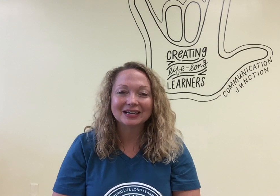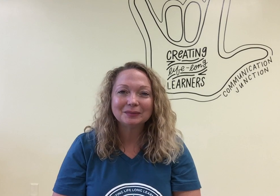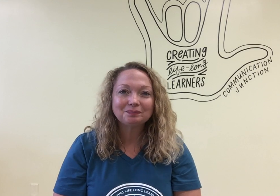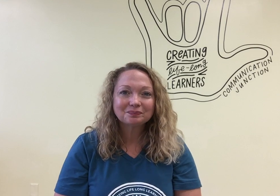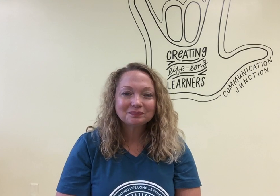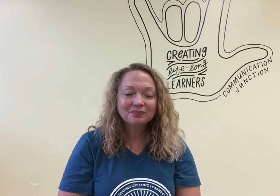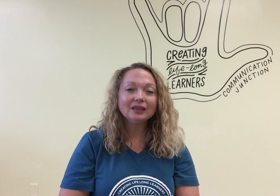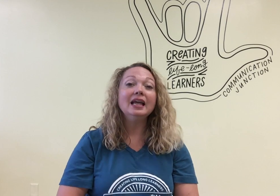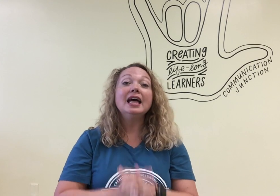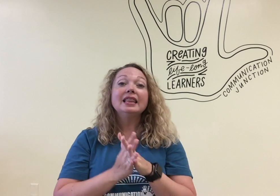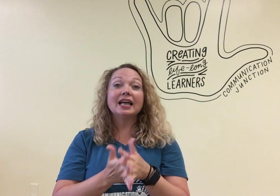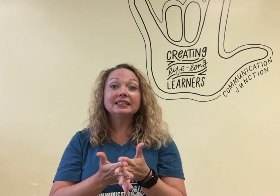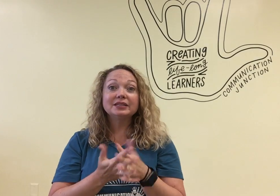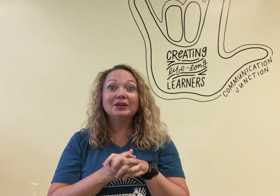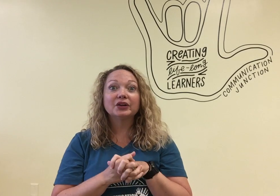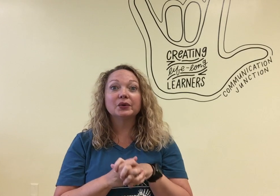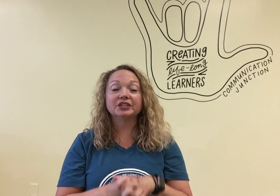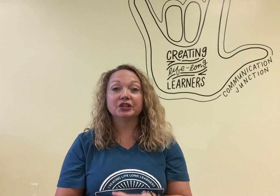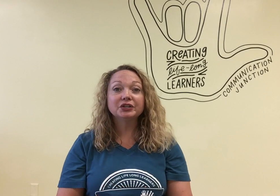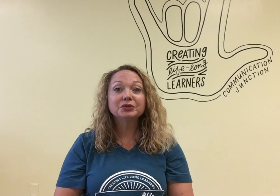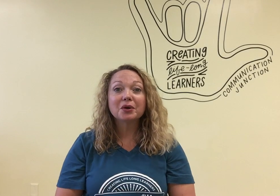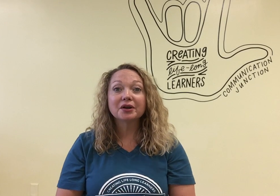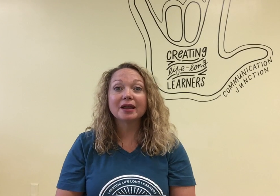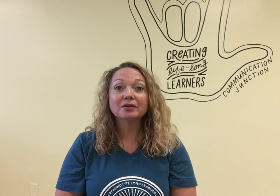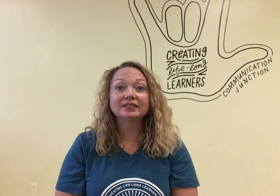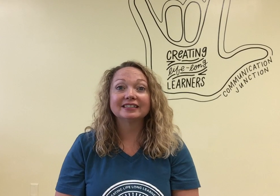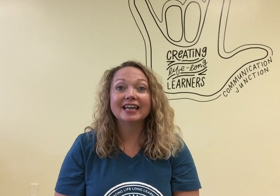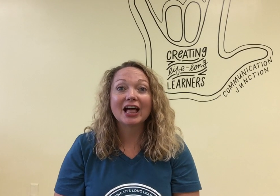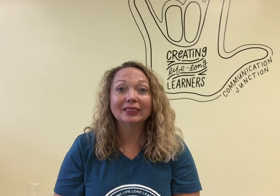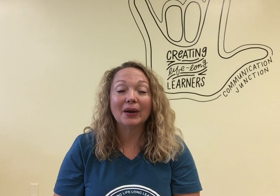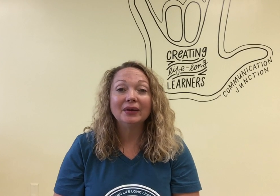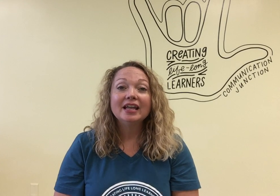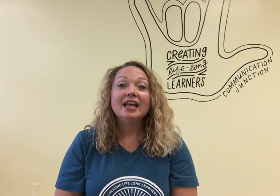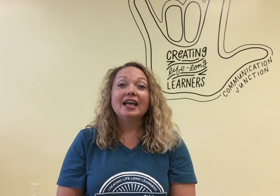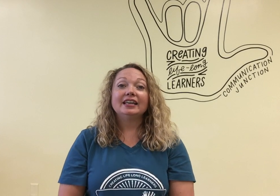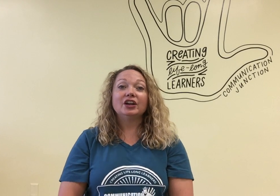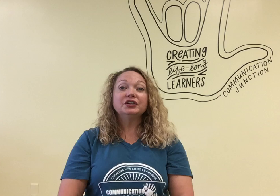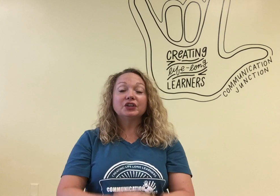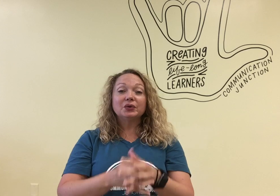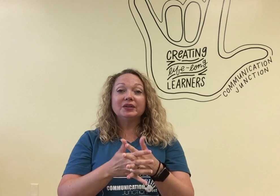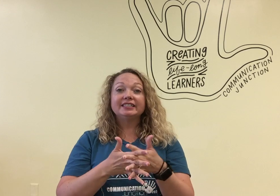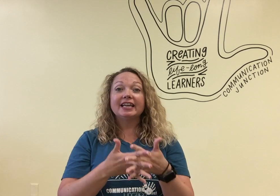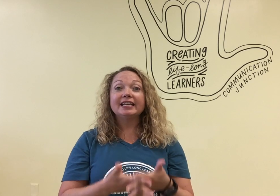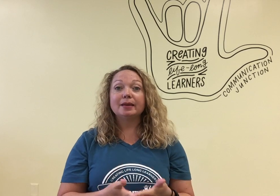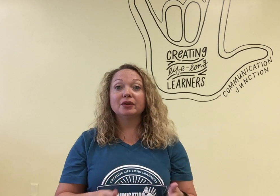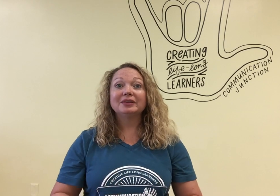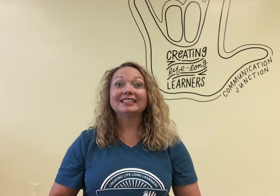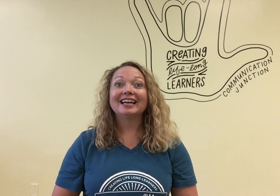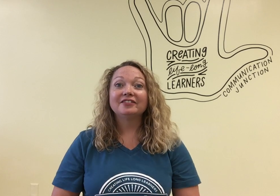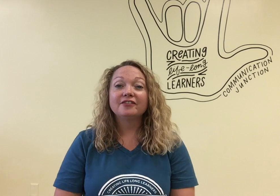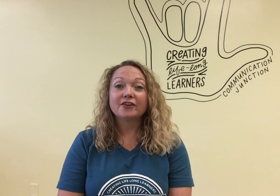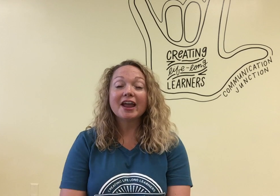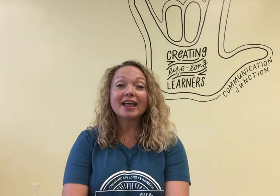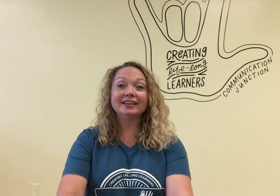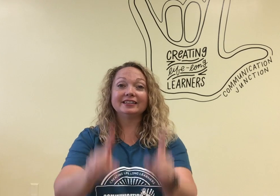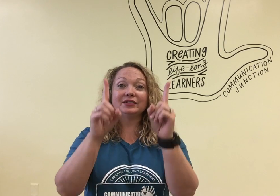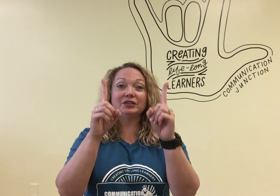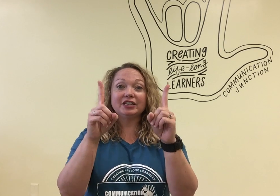time. Lastly, we are going to turn to our neighbors and say hello. And in our song, we say neighbor and we sign friend. So you take your